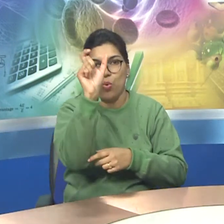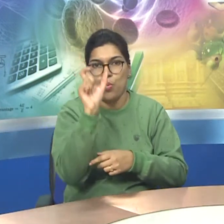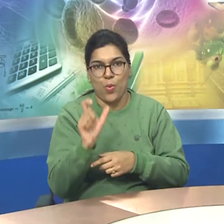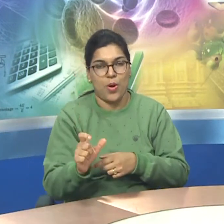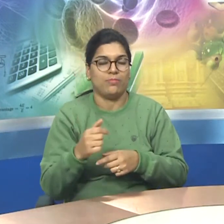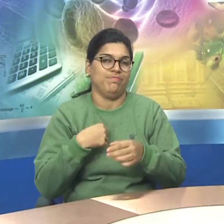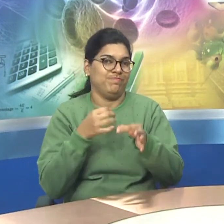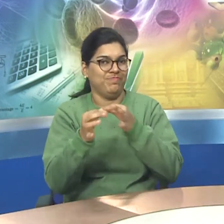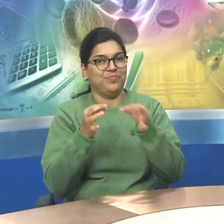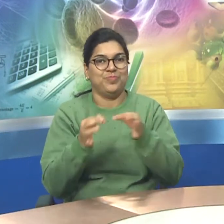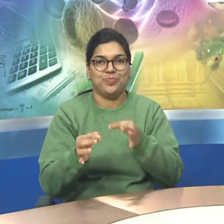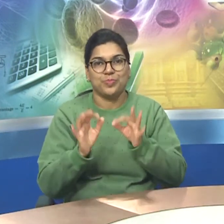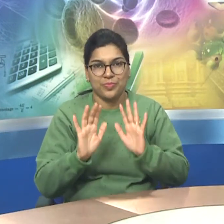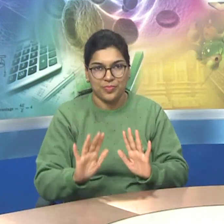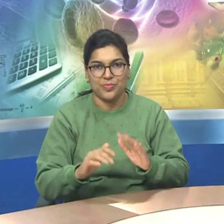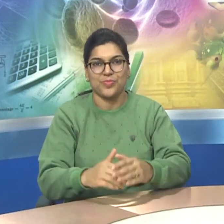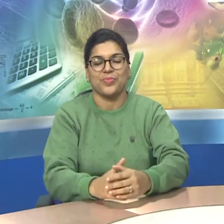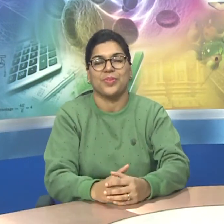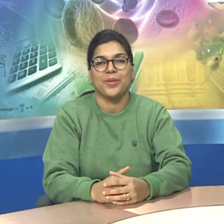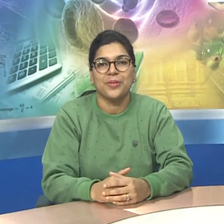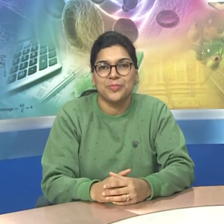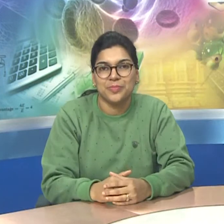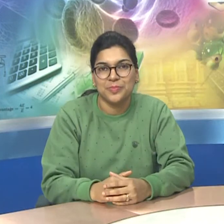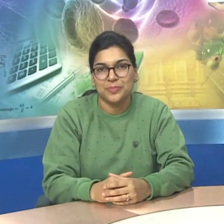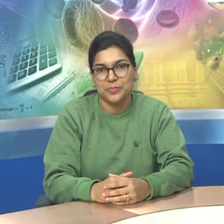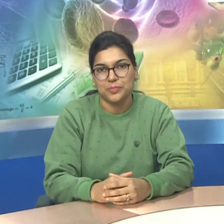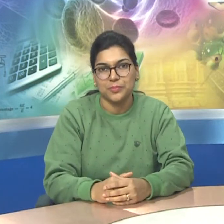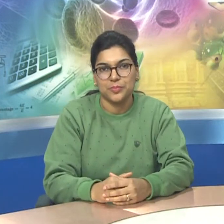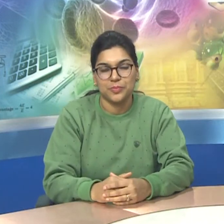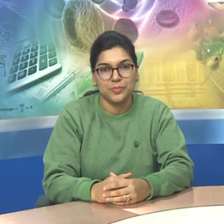So all those meanings I am going to explain.